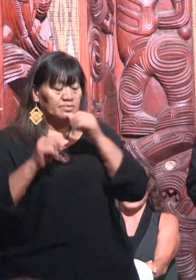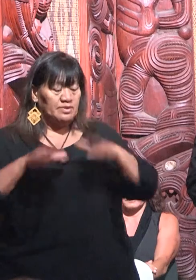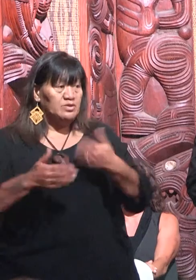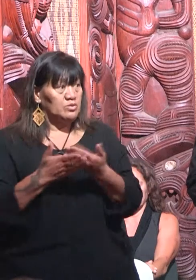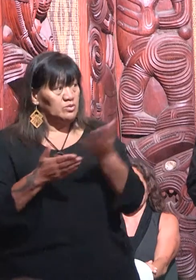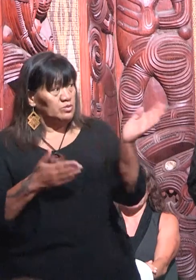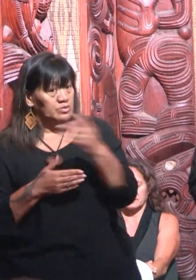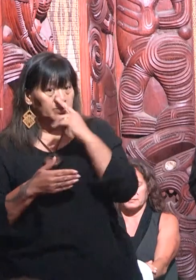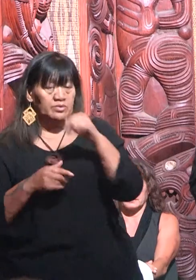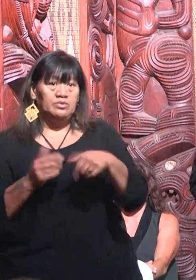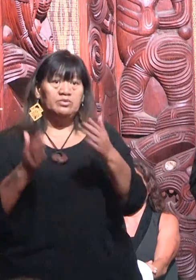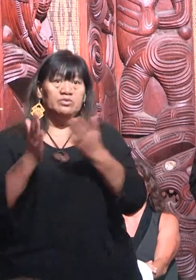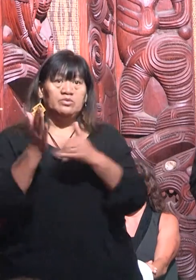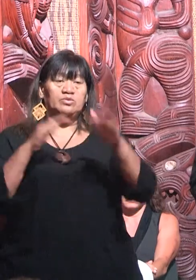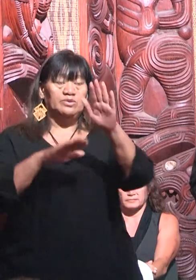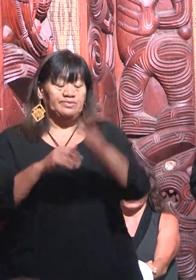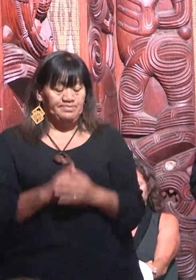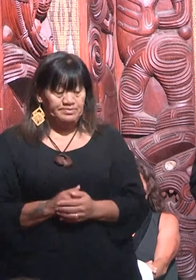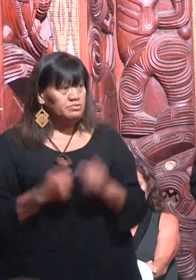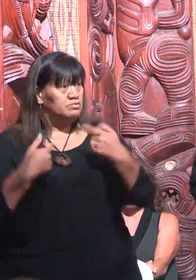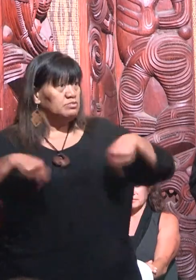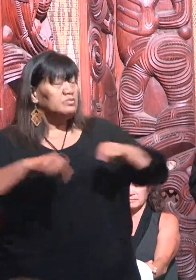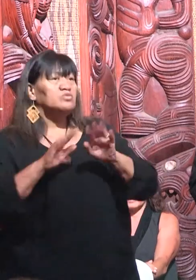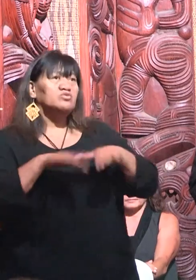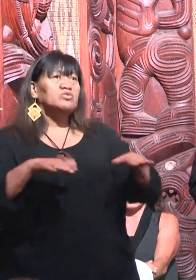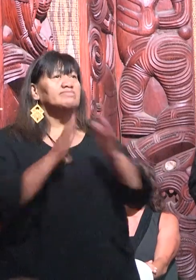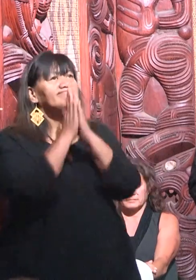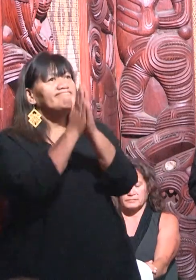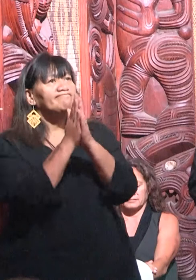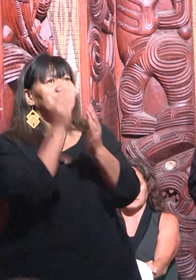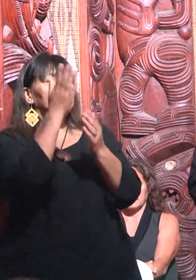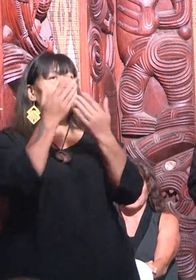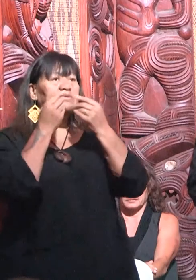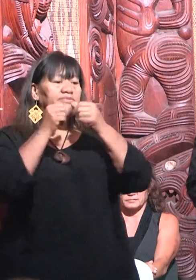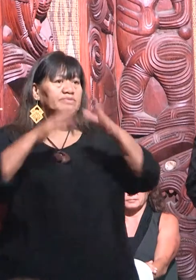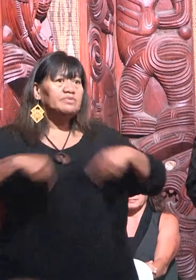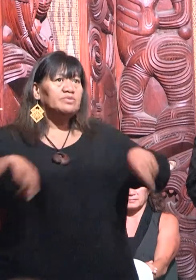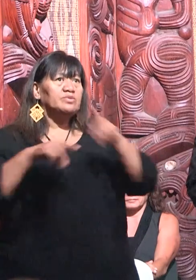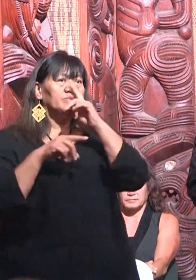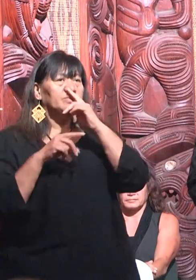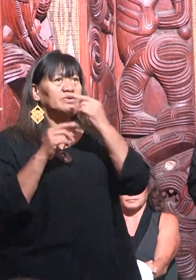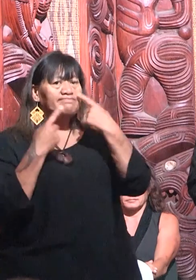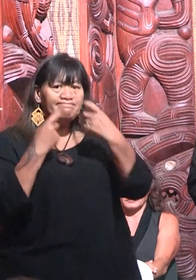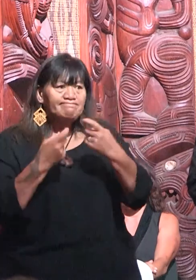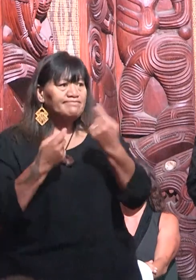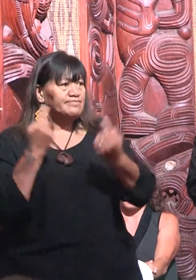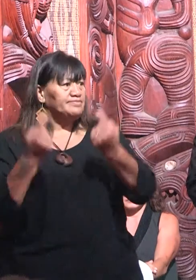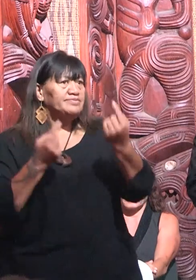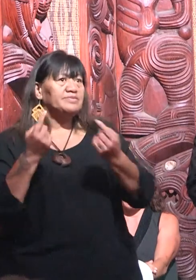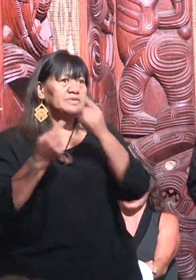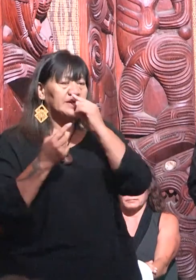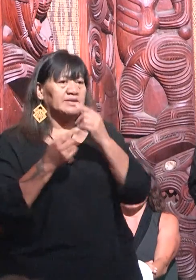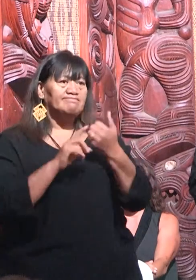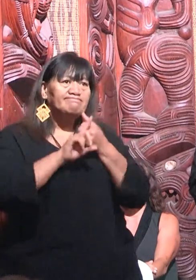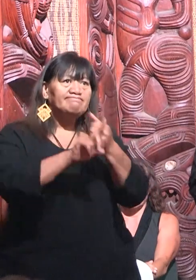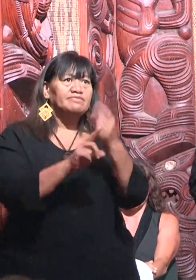mātou. Nei roho ki mātou o pononga e tuku inu atu ki a koe ki a homai te tōmeirangi o tō ata whai kerungi ki a mātou e